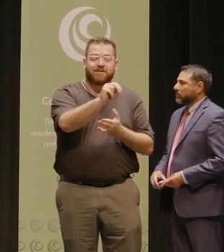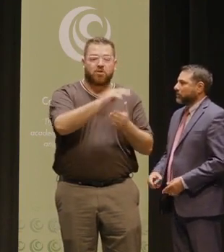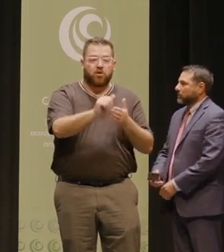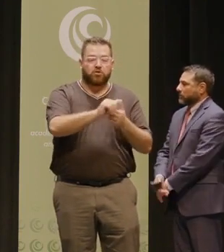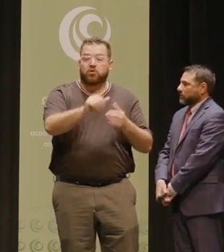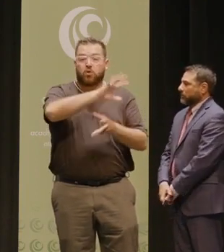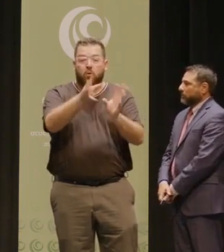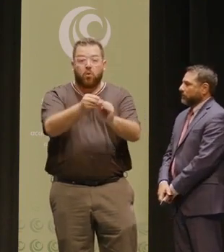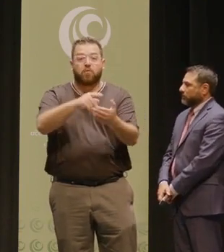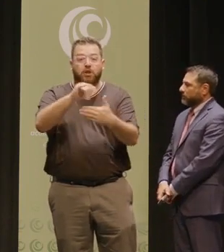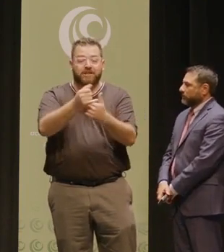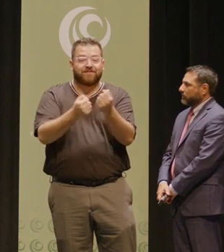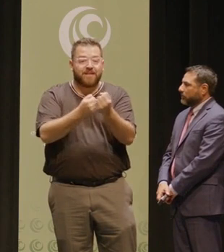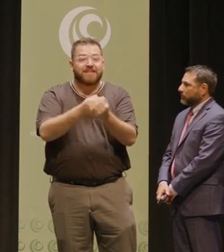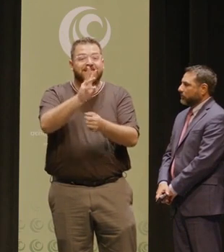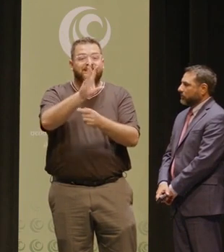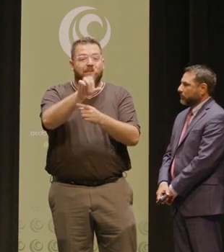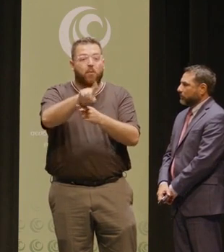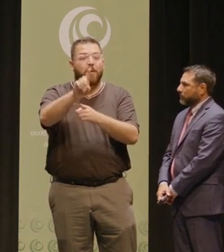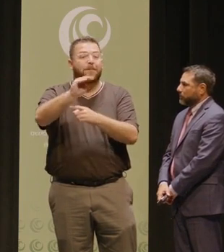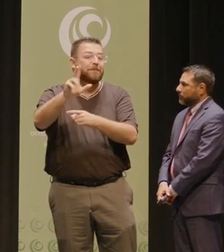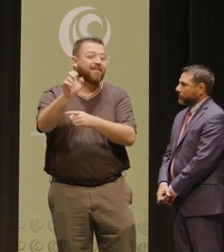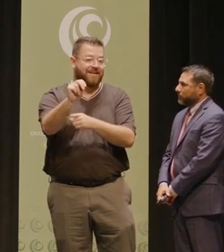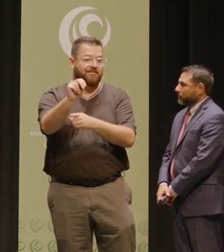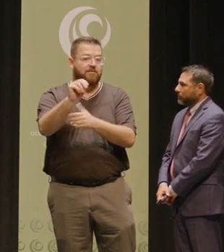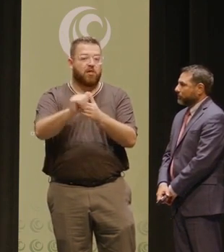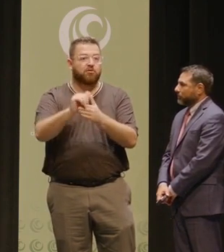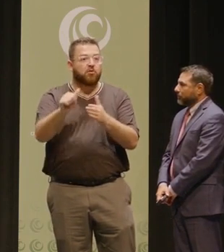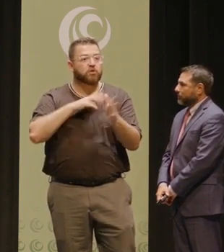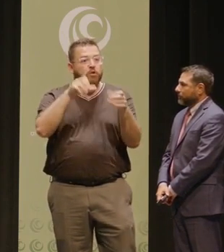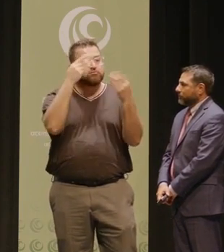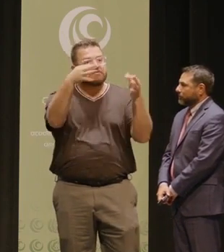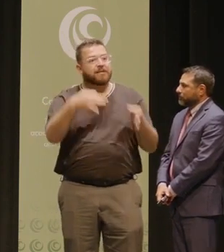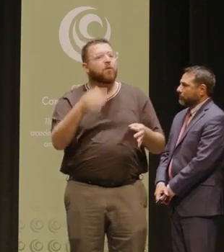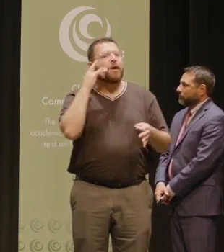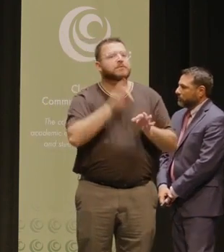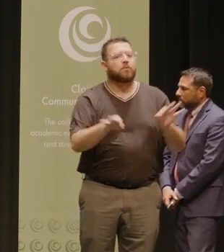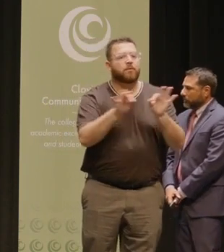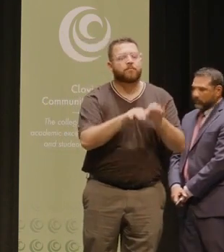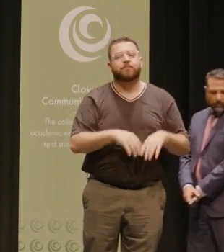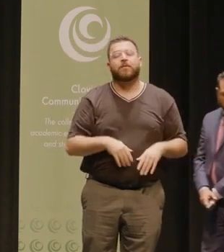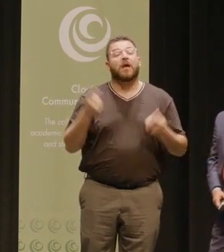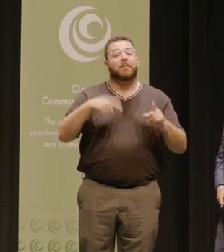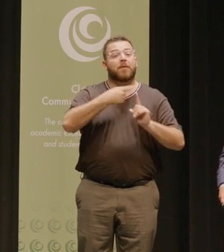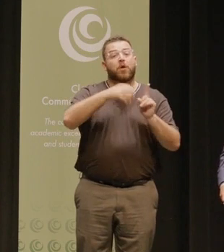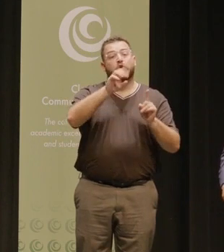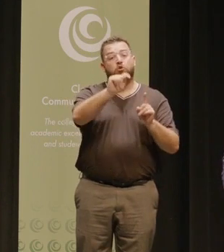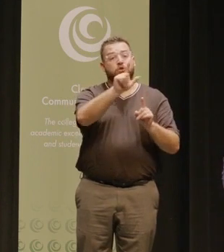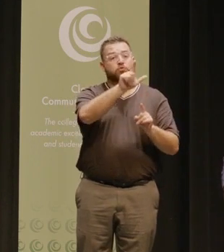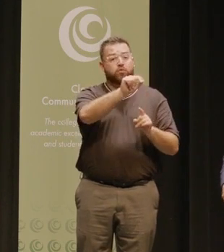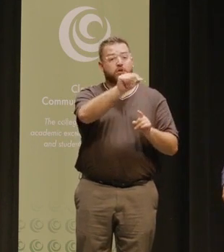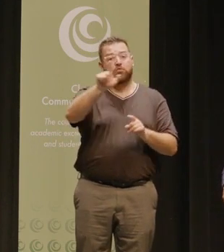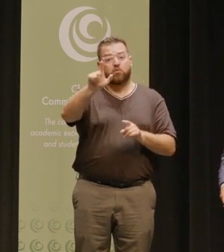at $65.1 million. I just want to tell you why that's important. In October 2021, there